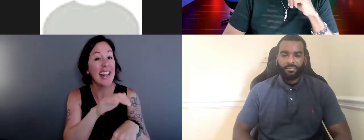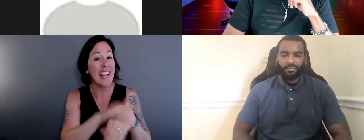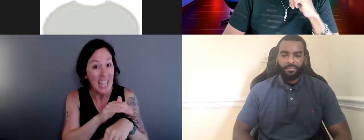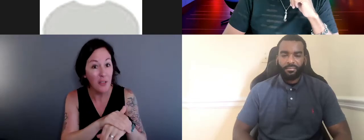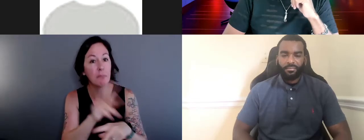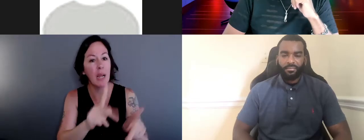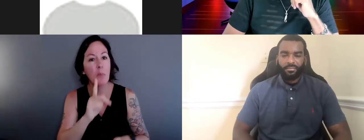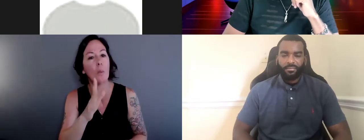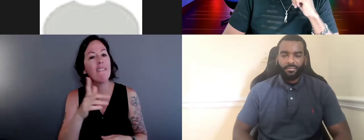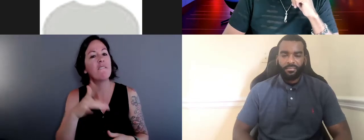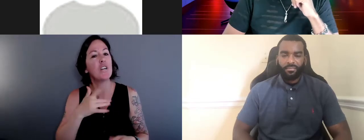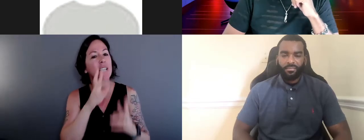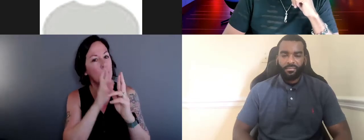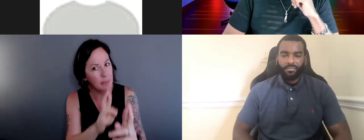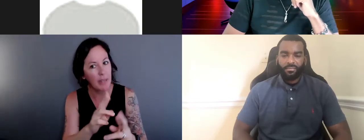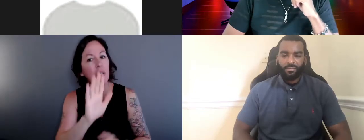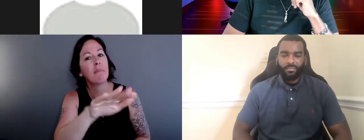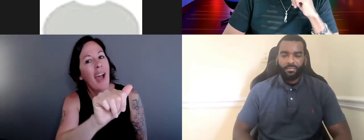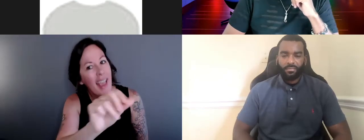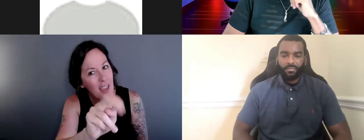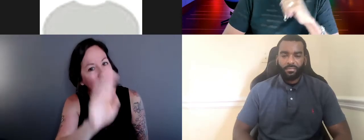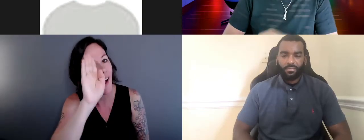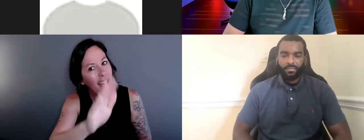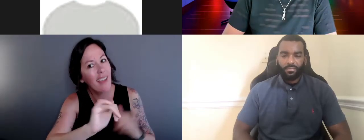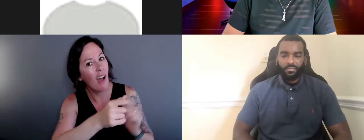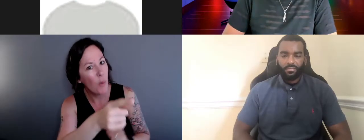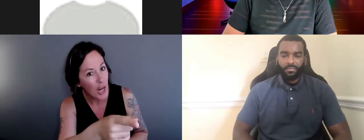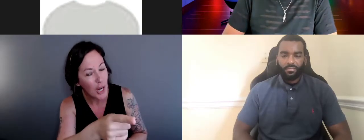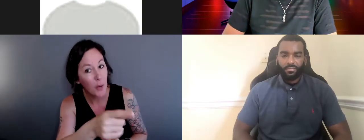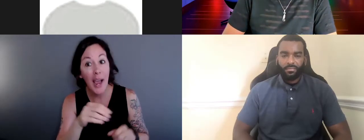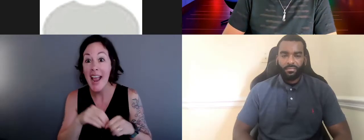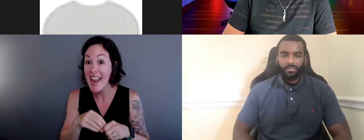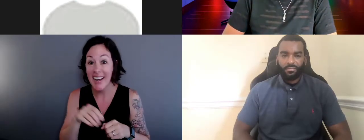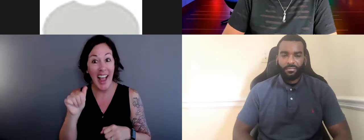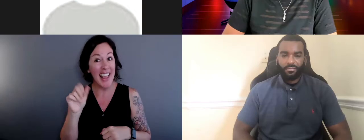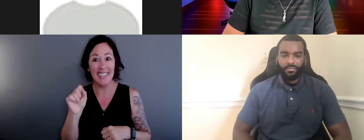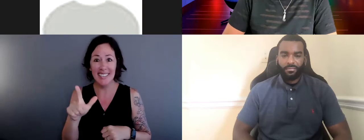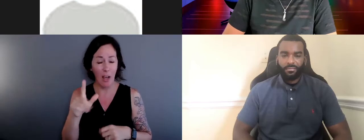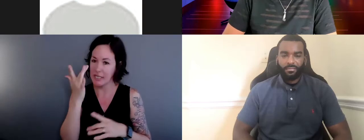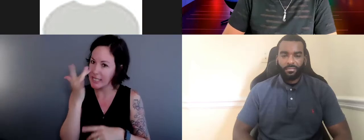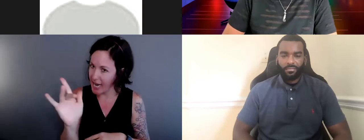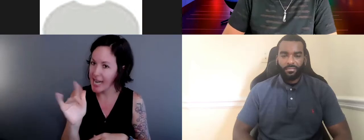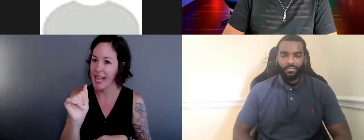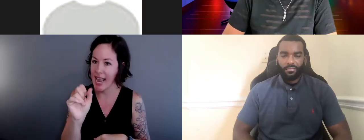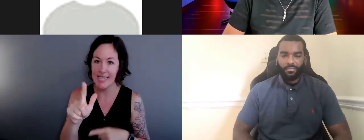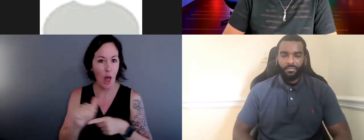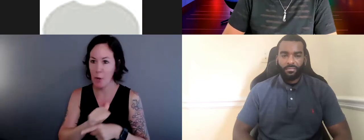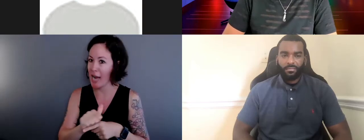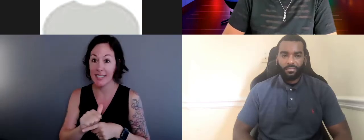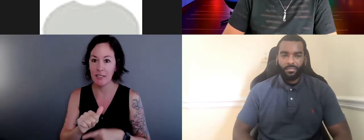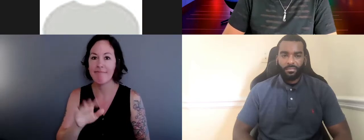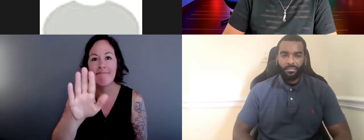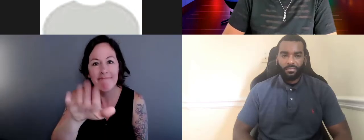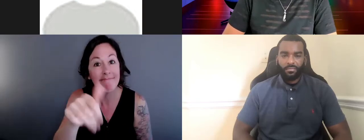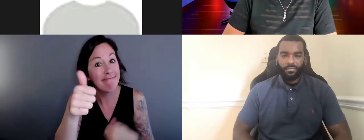use my name on Zoom, it almost feels like there's something wrong. But I know in English and spoken language, it's a sign of